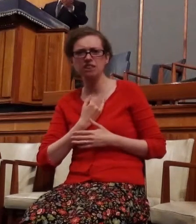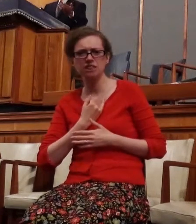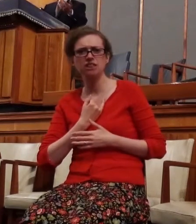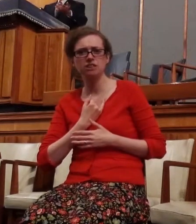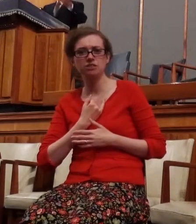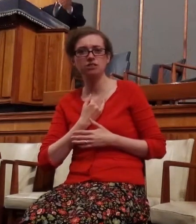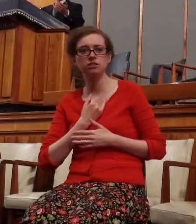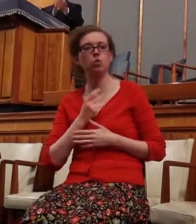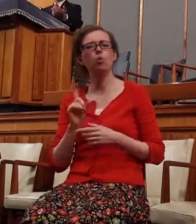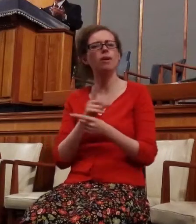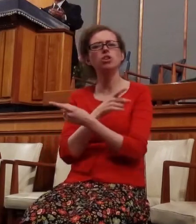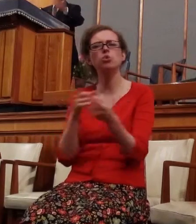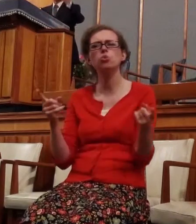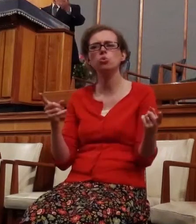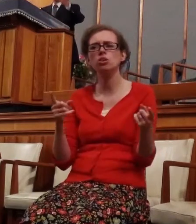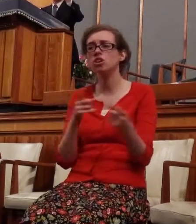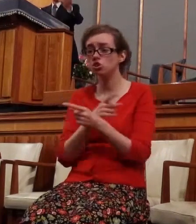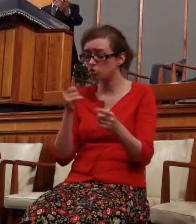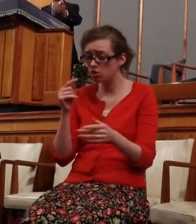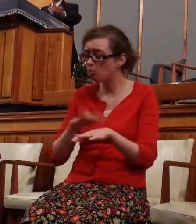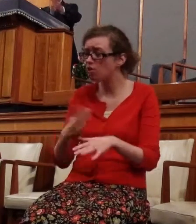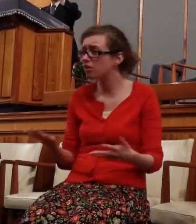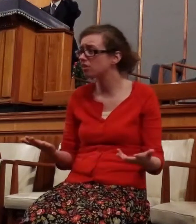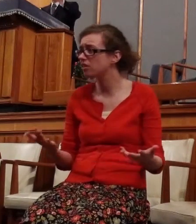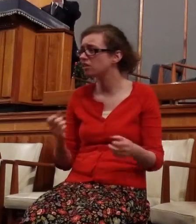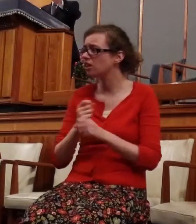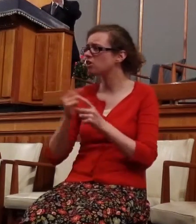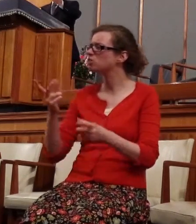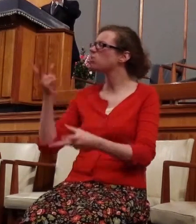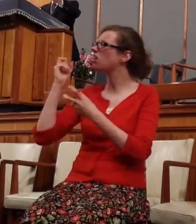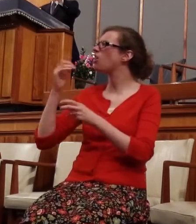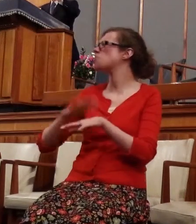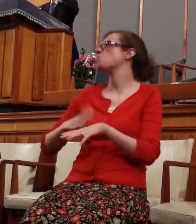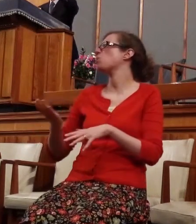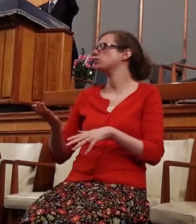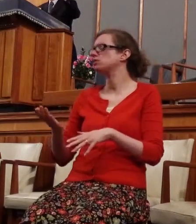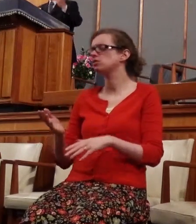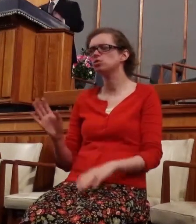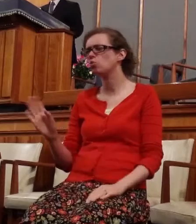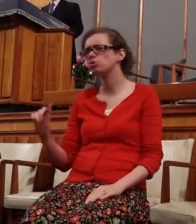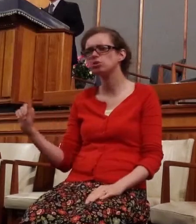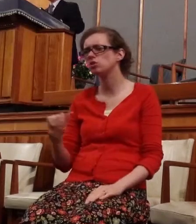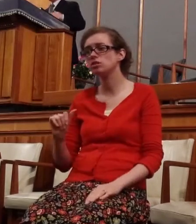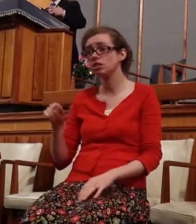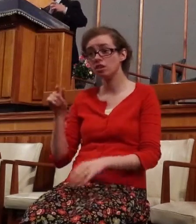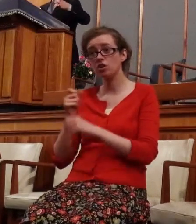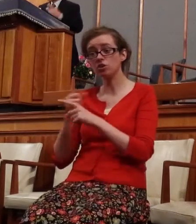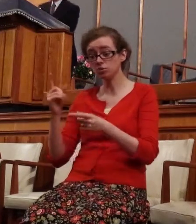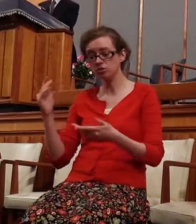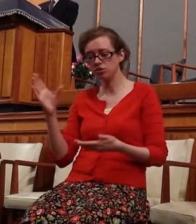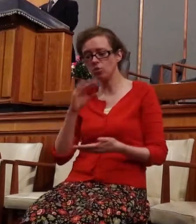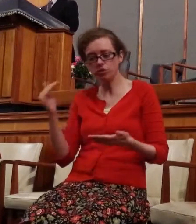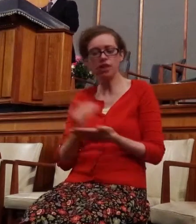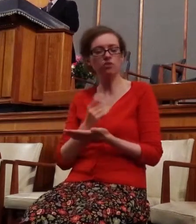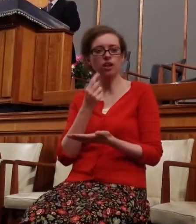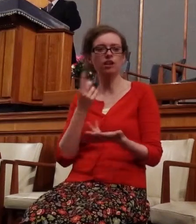and sister? Are you indifferent when you hear the gospel? This is the gospel which can save your soul, give you